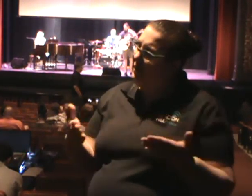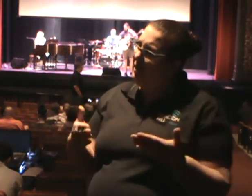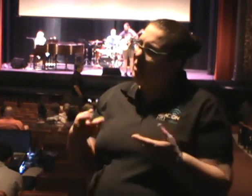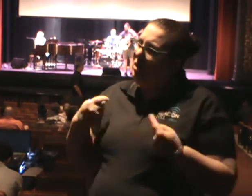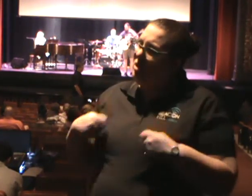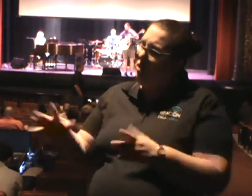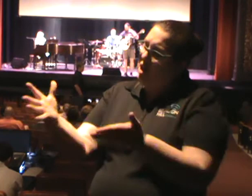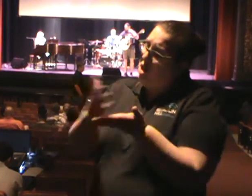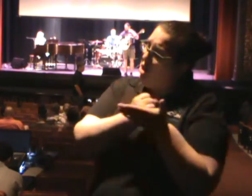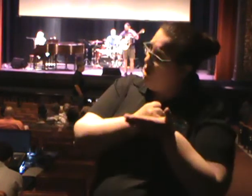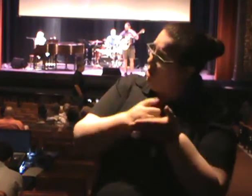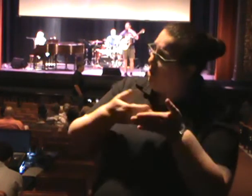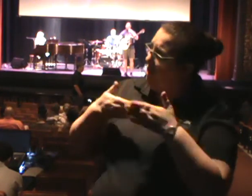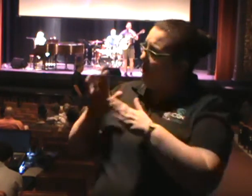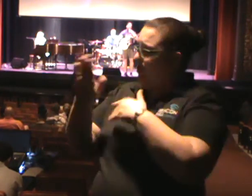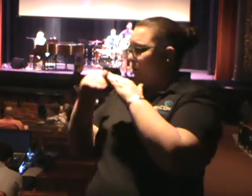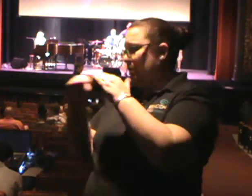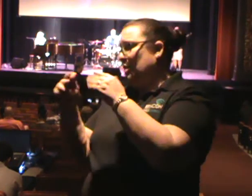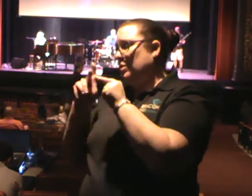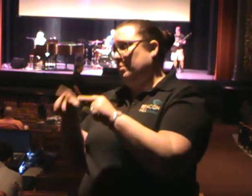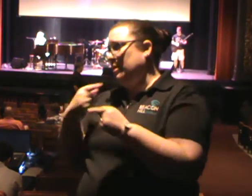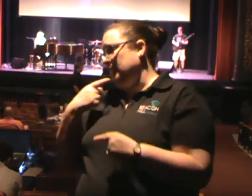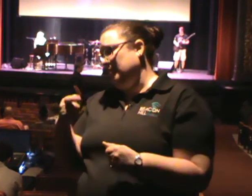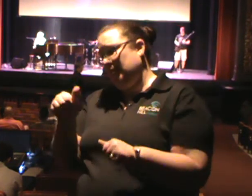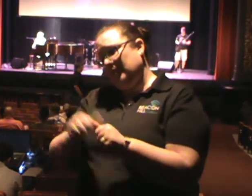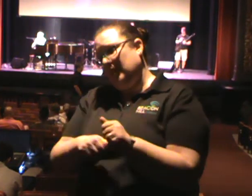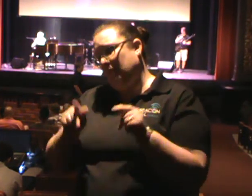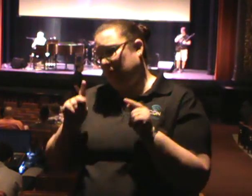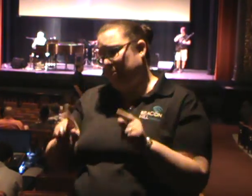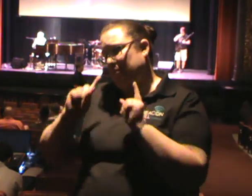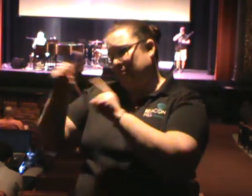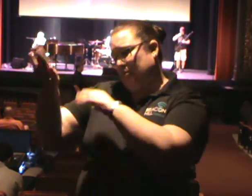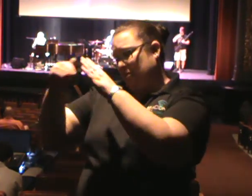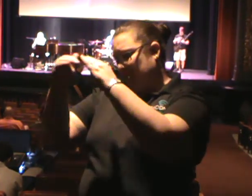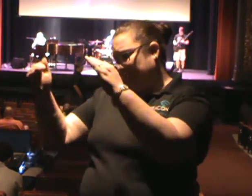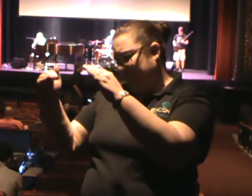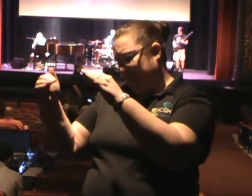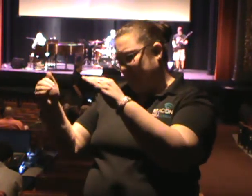heaven. Somebody told them that everyone was going to heaven. Or maybe